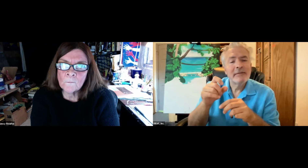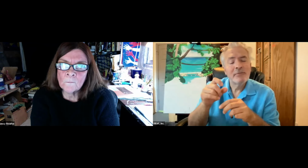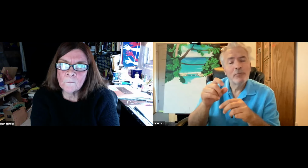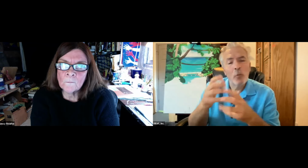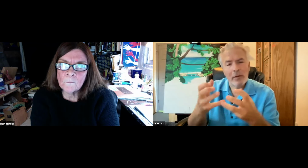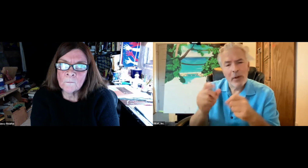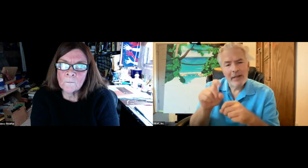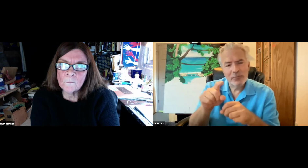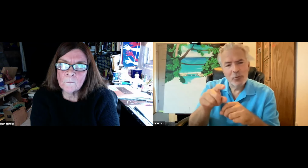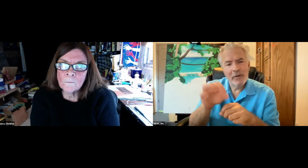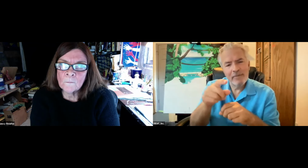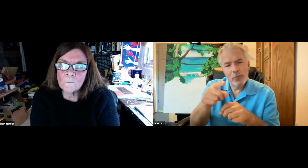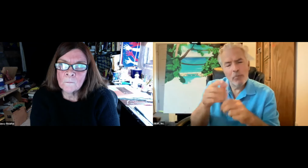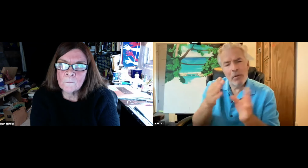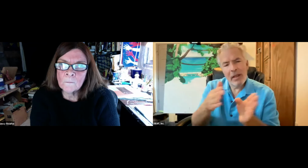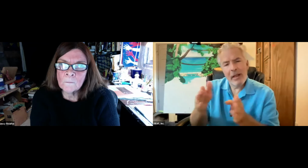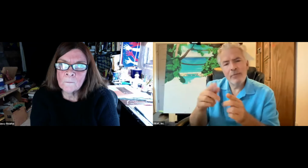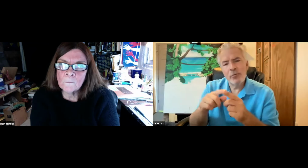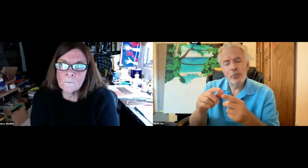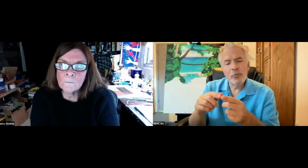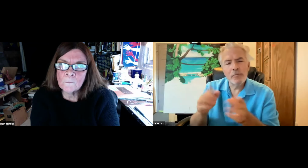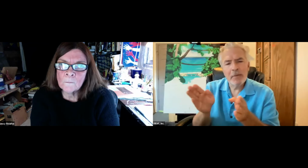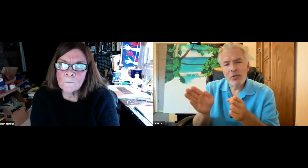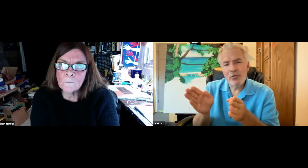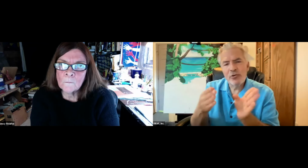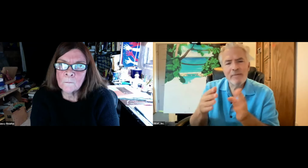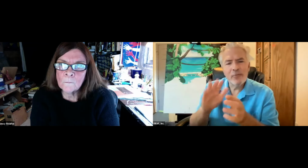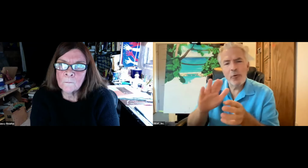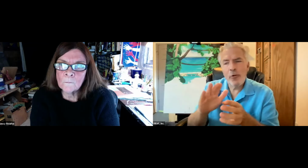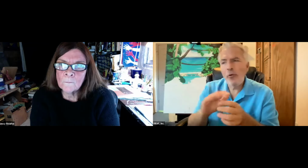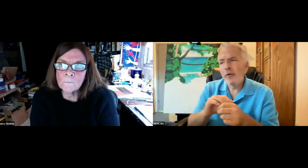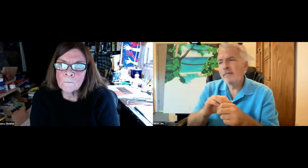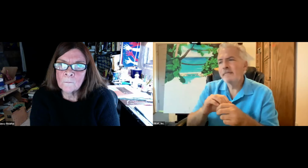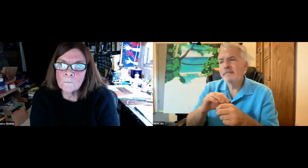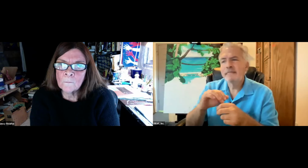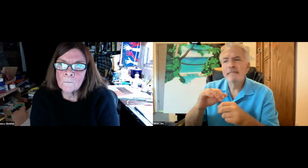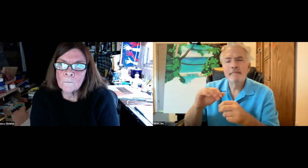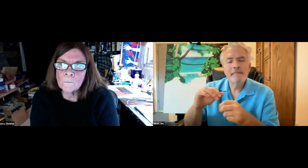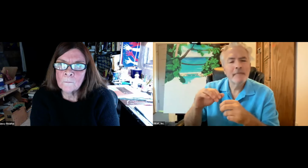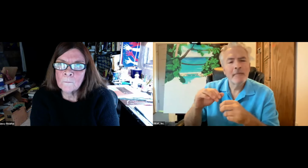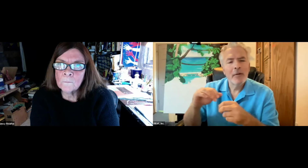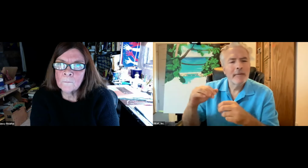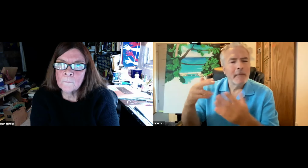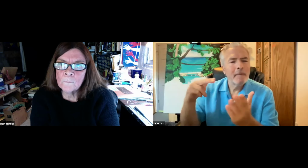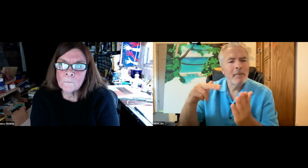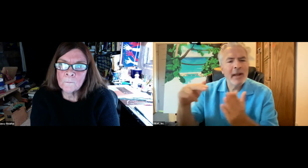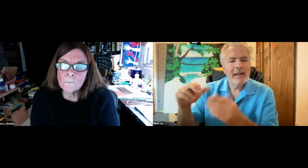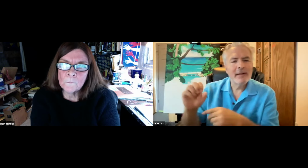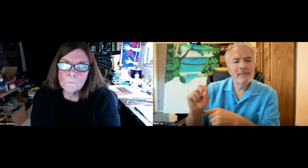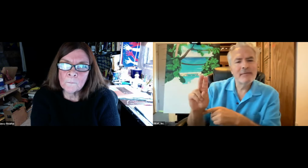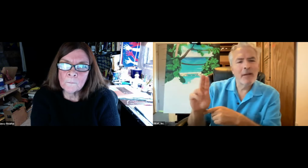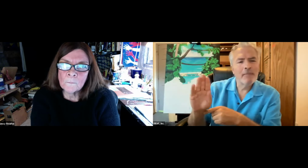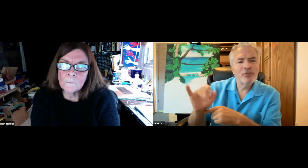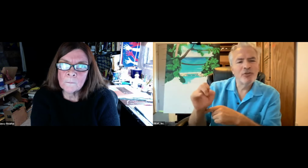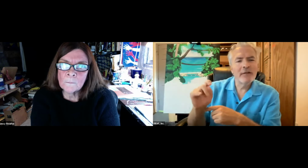So, someone is asking, or wanted to ask you, if you are planning to make a